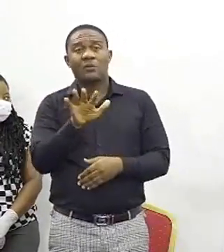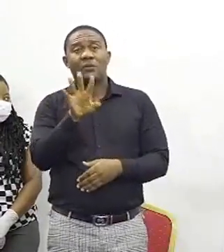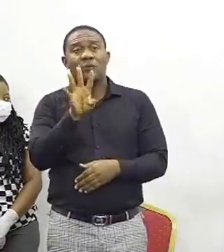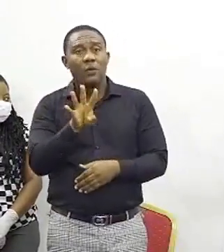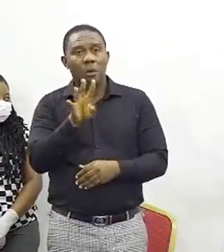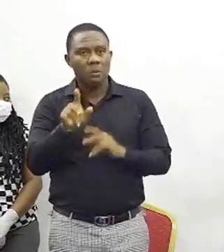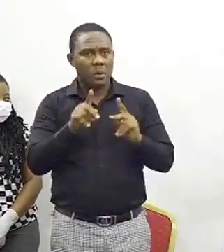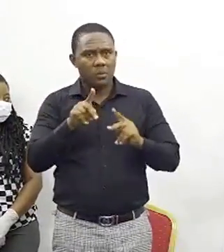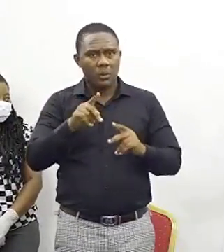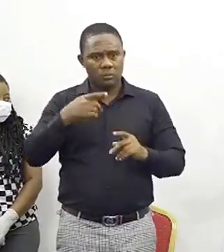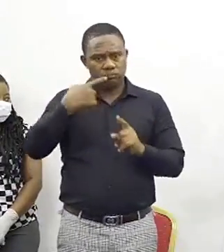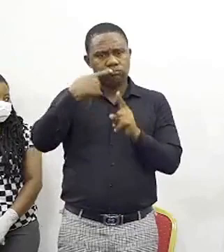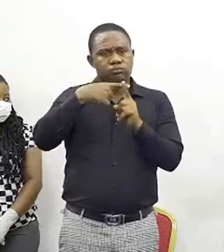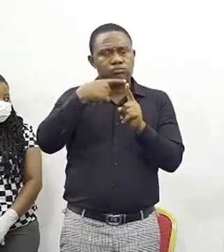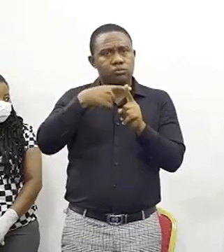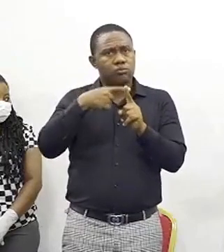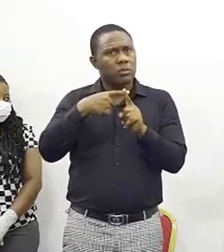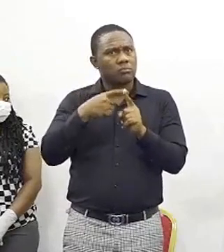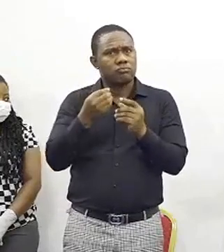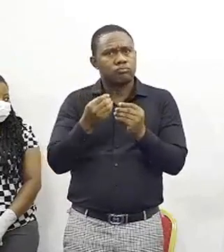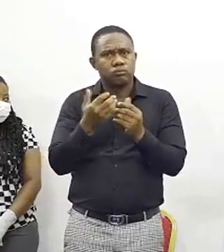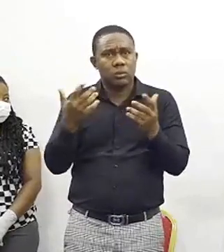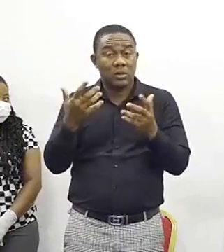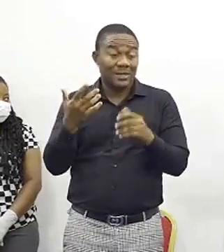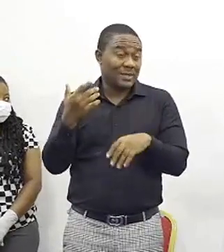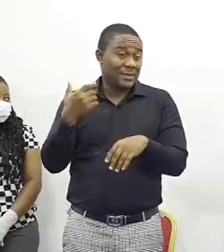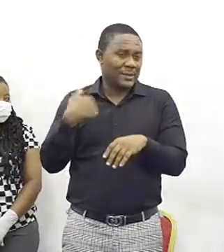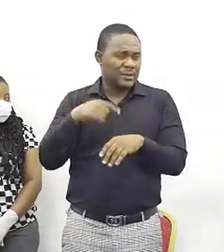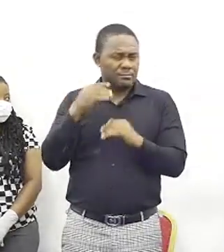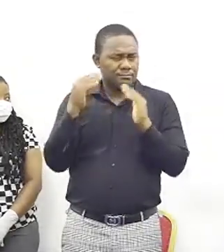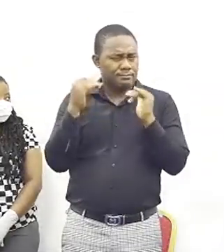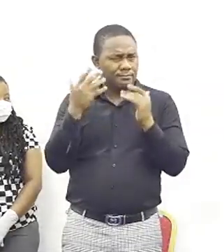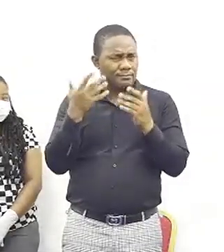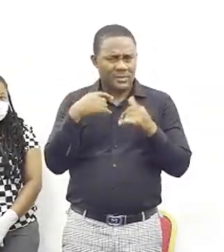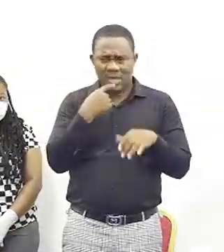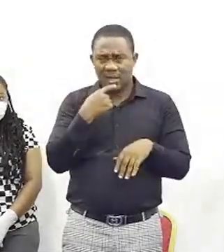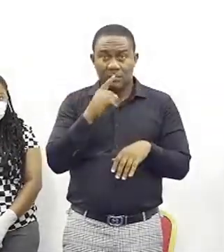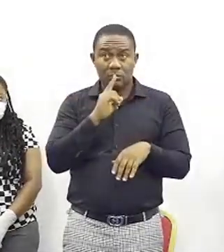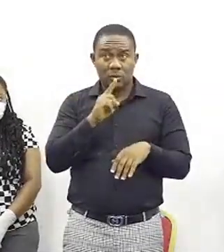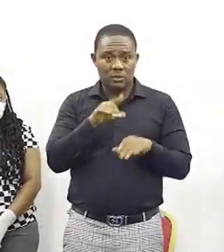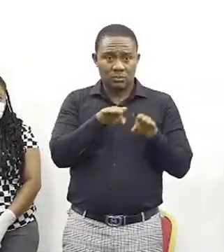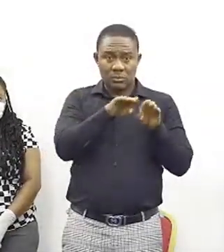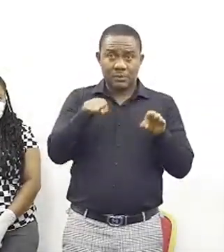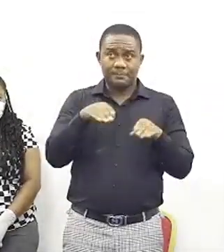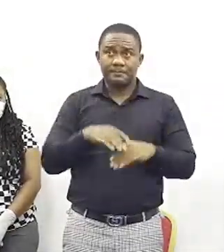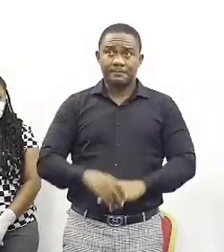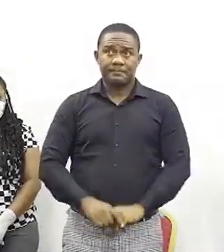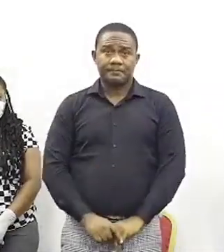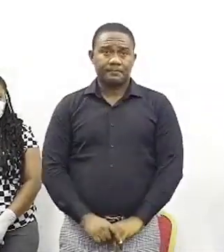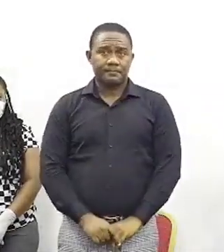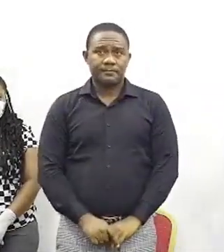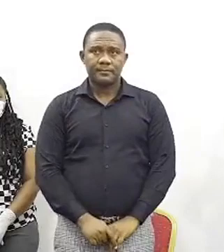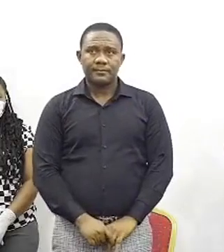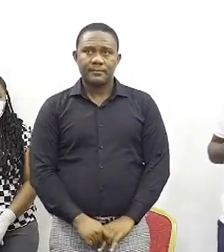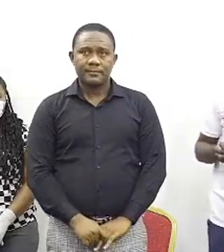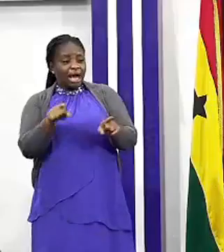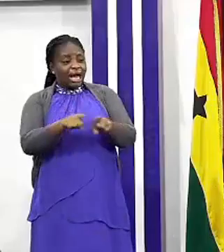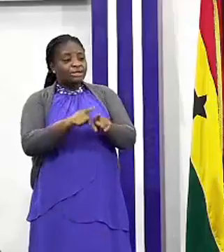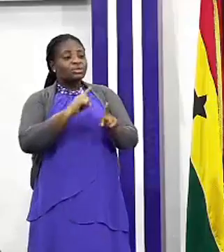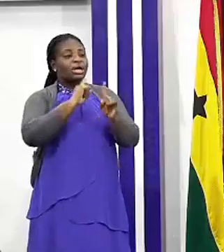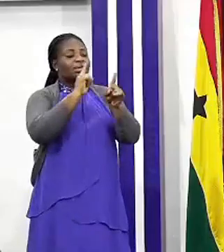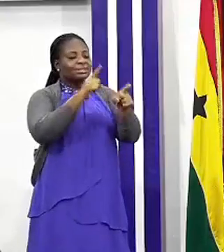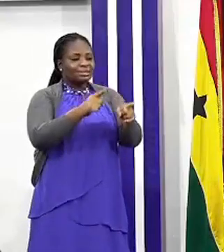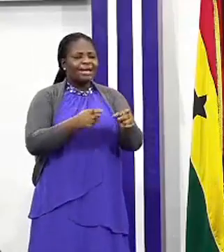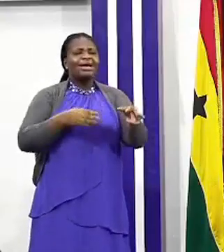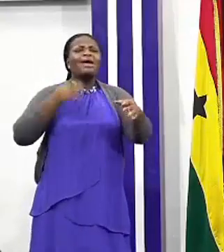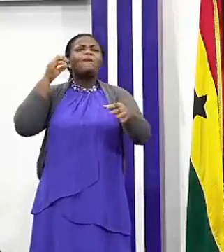expected that some more results of a test are going to come, do we still say that our curve is flattening? Fantastic. Doc, while you're answering that question, it's